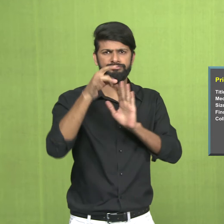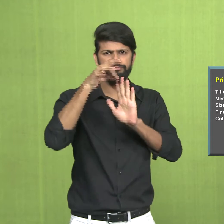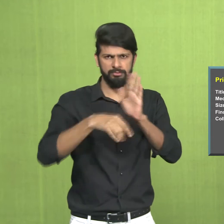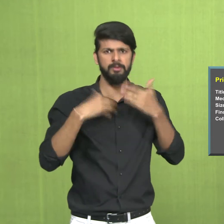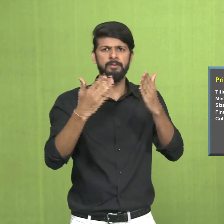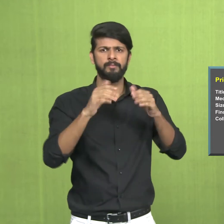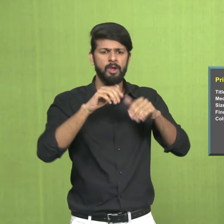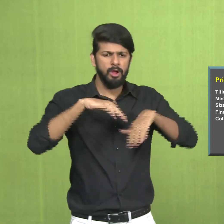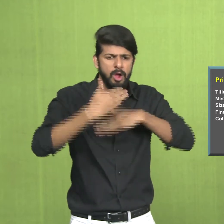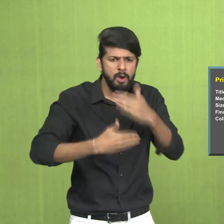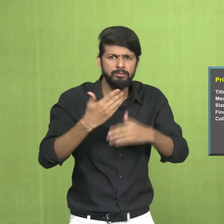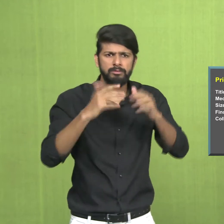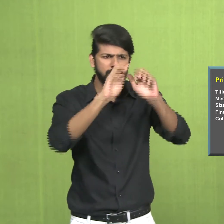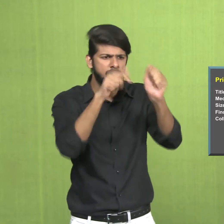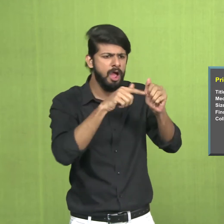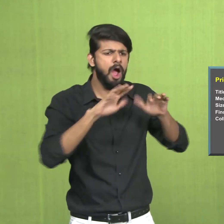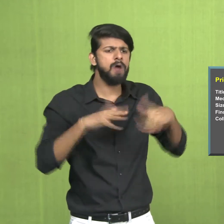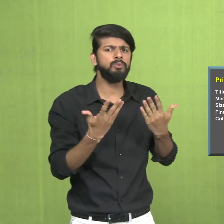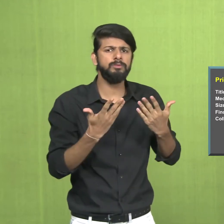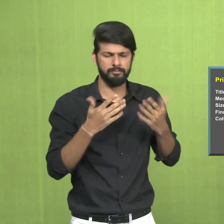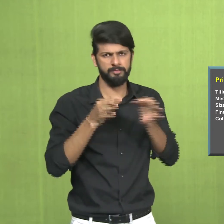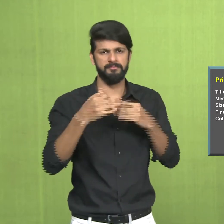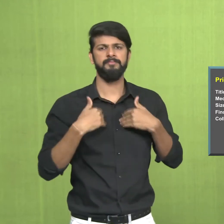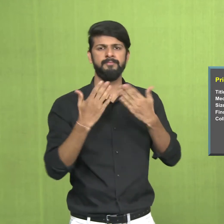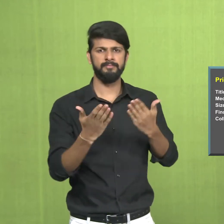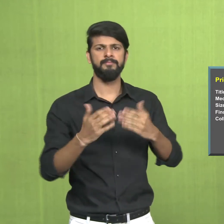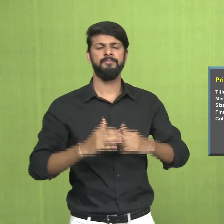We will also understand how the bust was made.